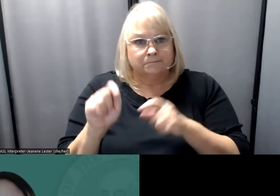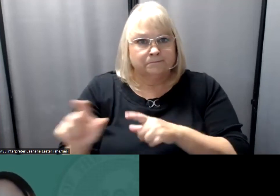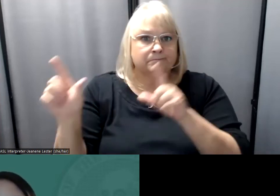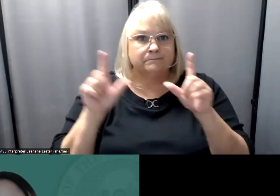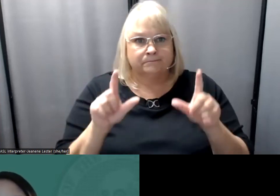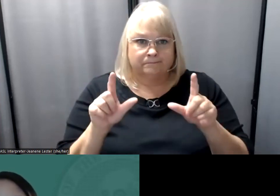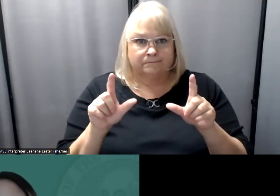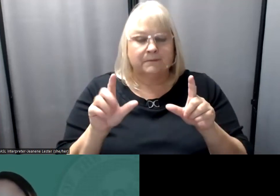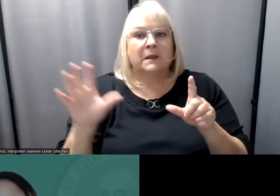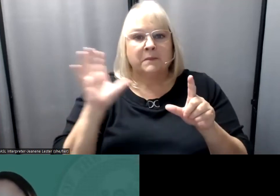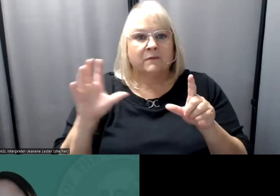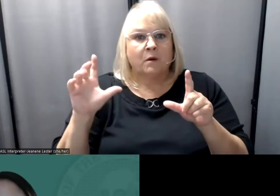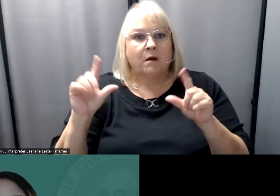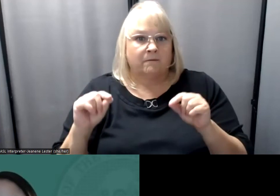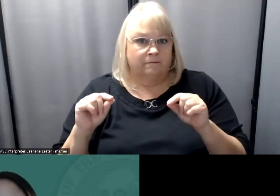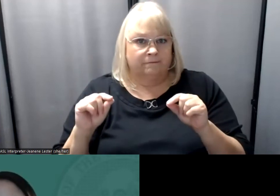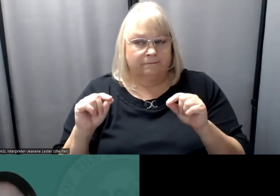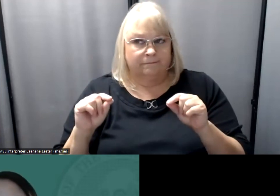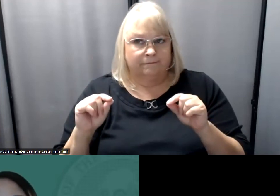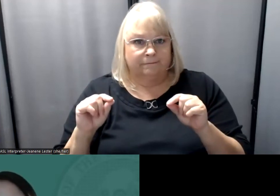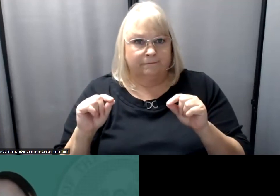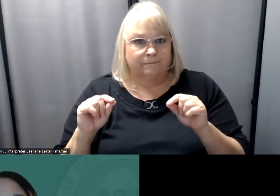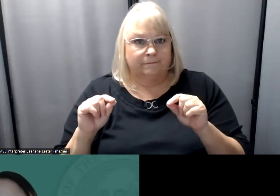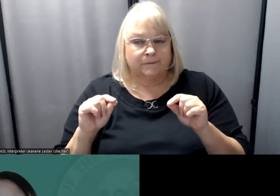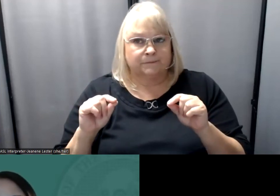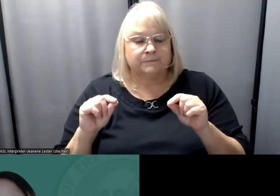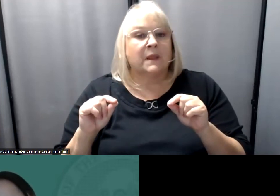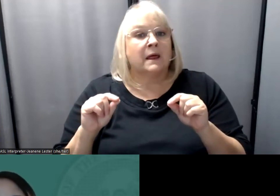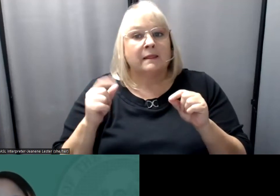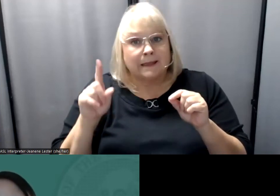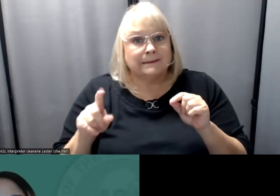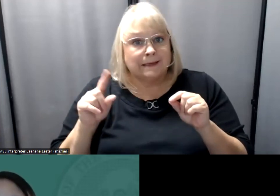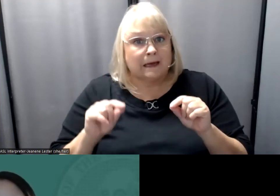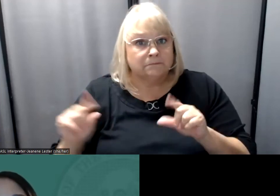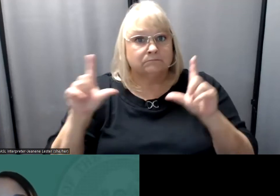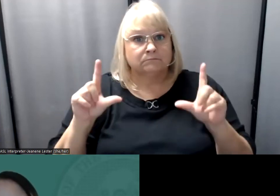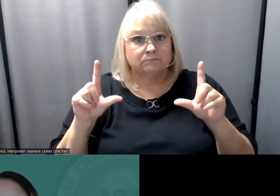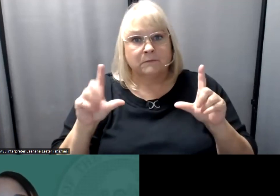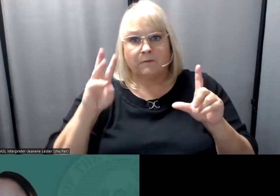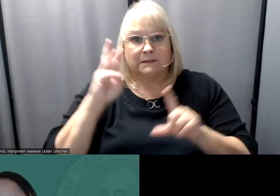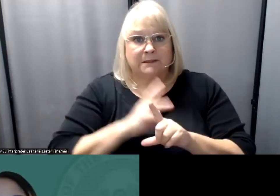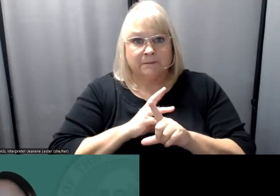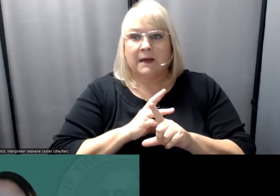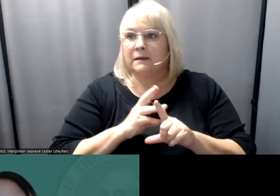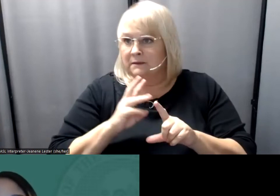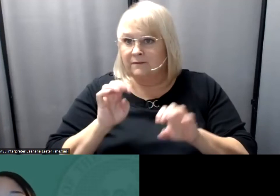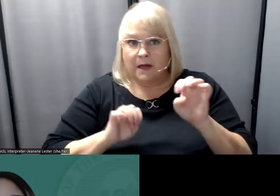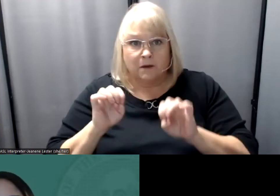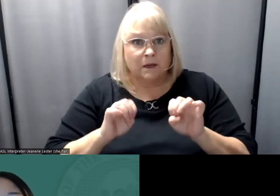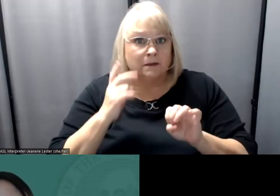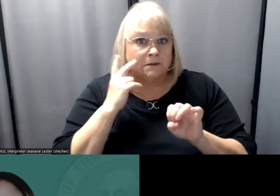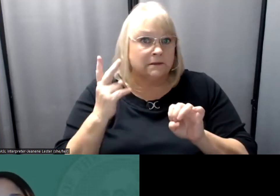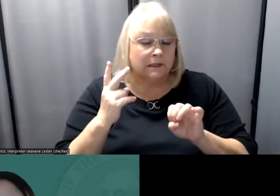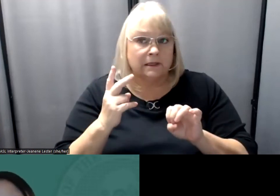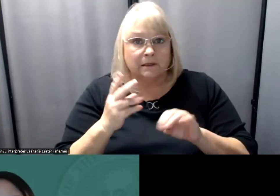let's test having cameras on for a good, 6 months, and we'll evaluate and see what that looks like. And where could